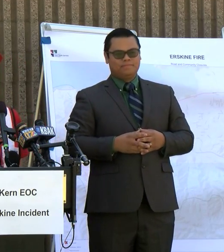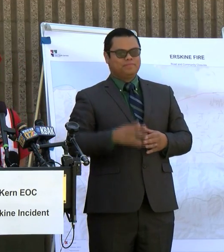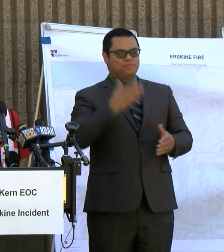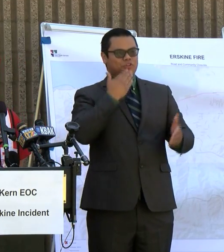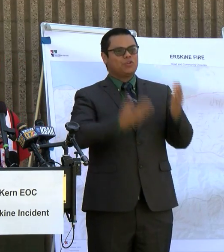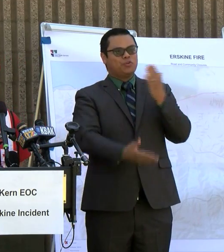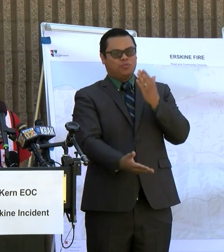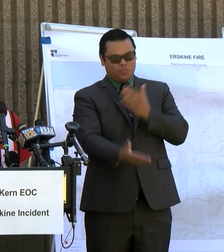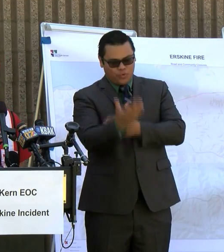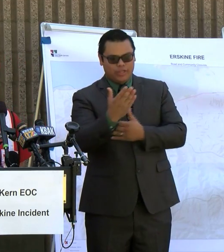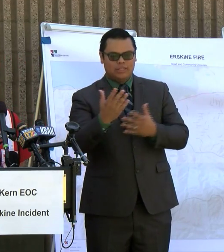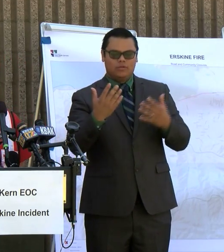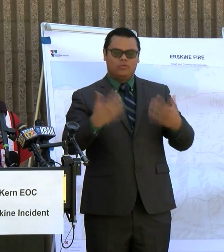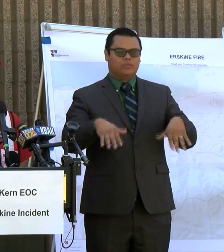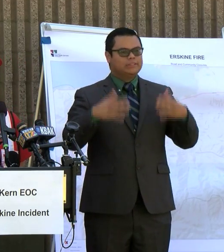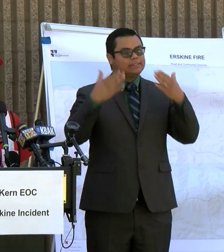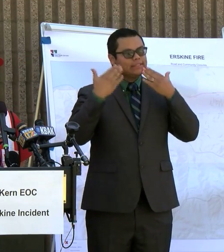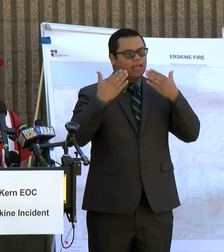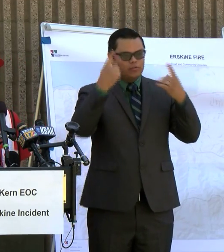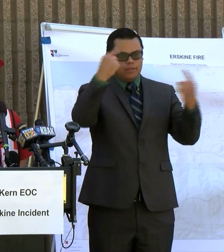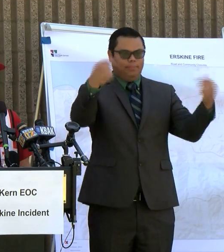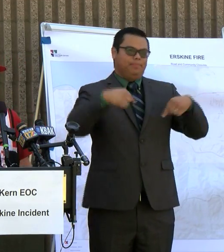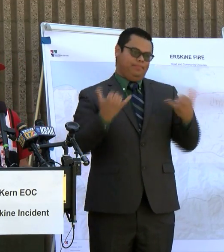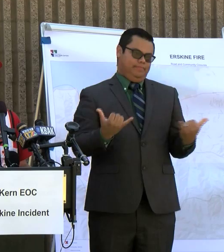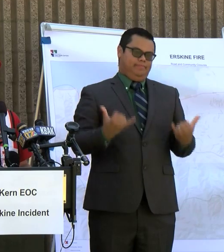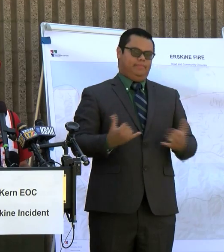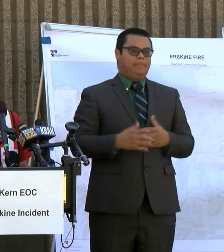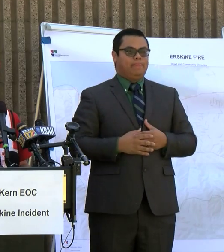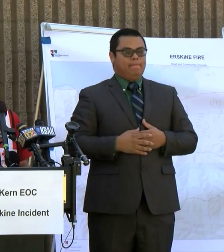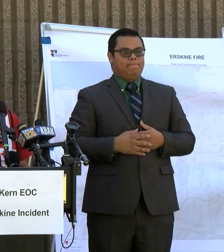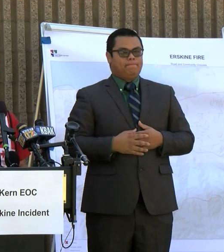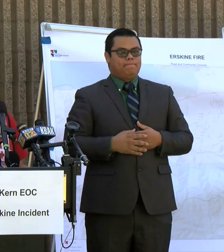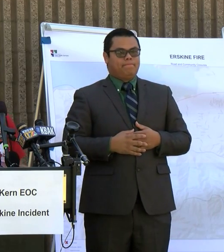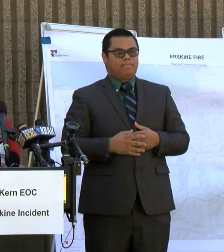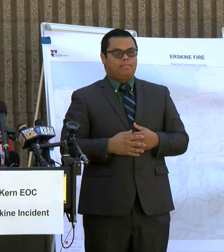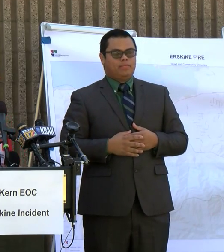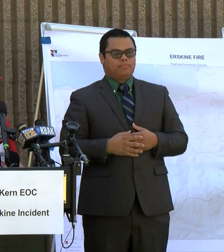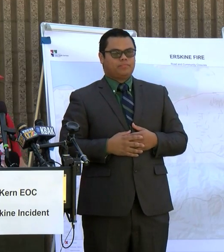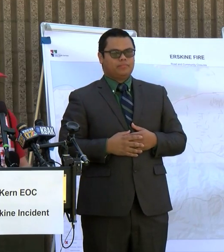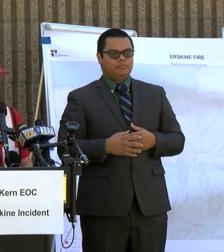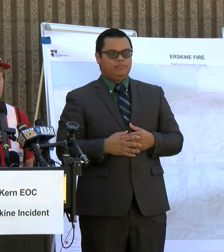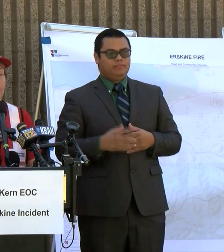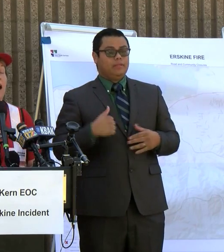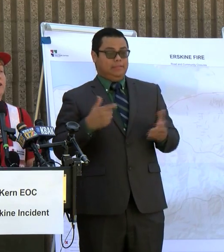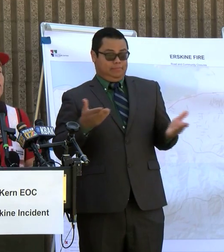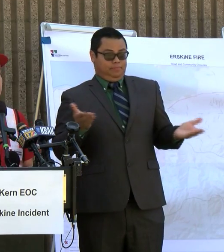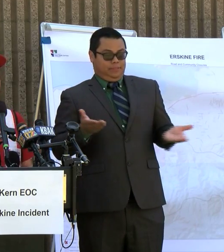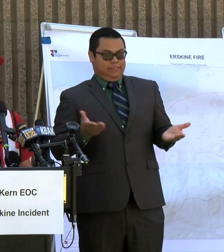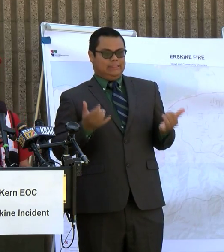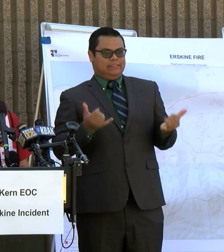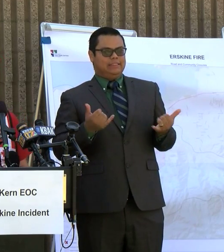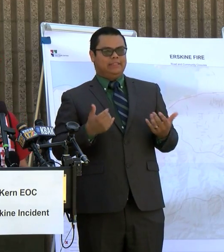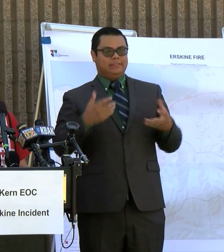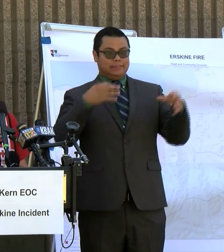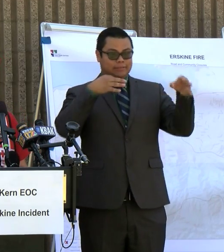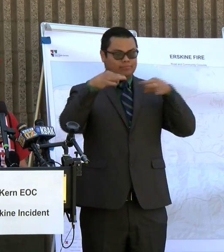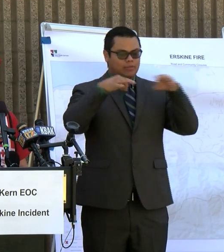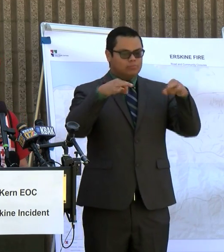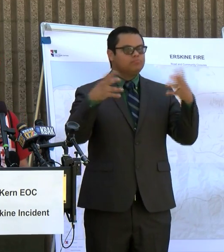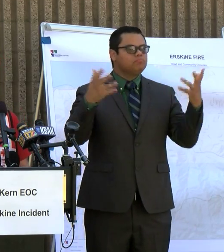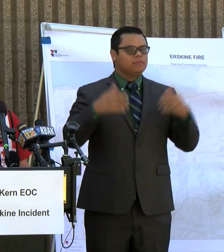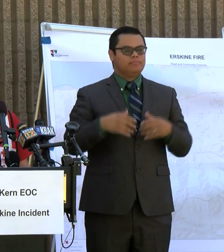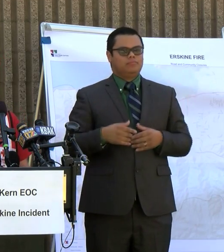Good morning, everybody, and thank you so much for coming here today. I'm here to talk to you today about our ongoing shelter